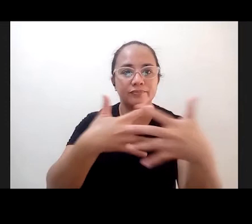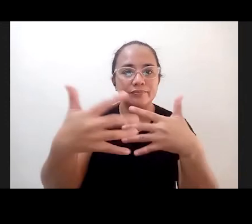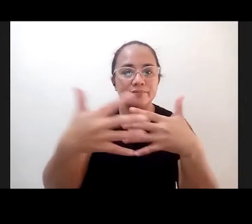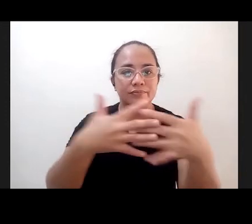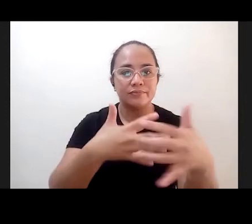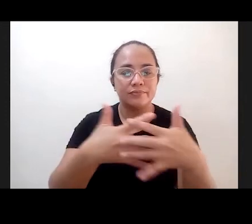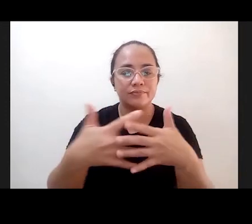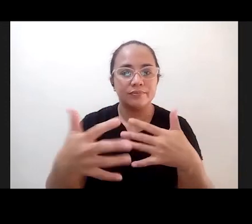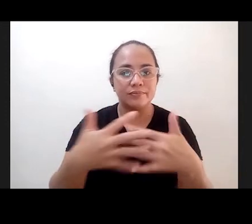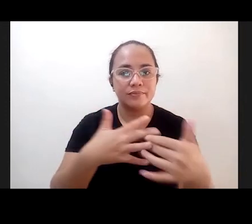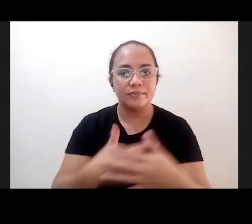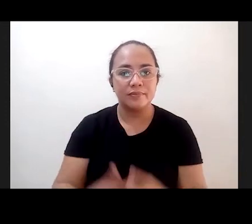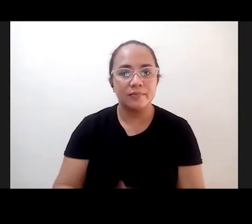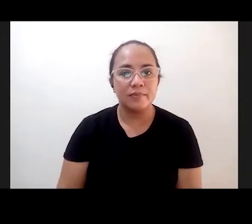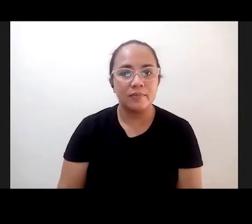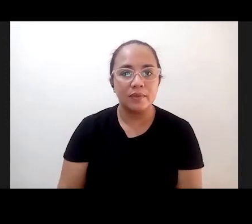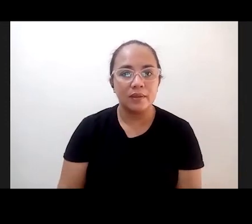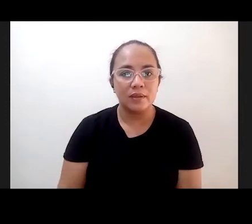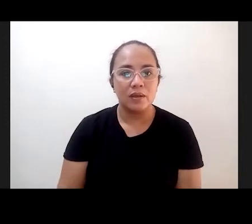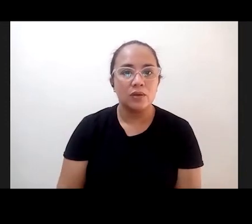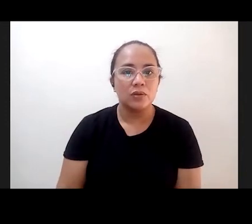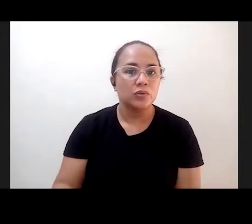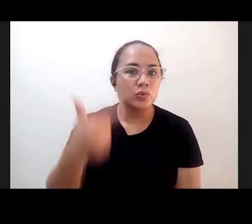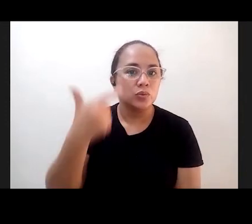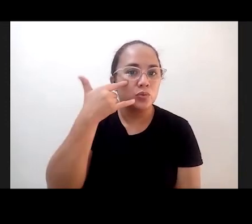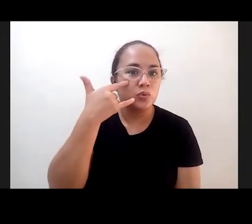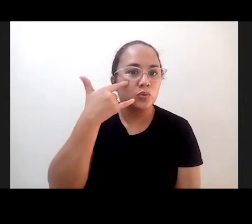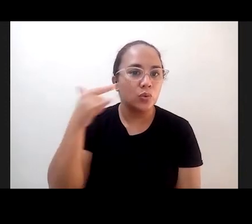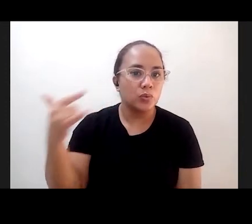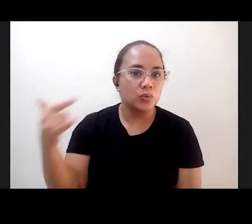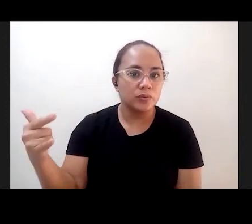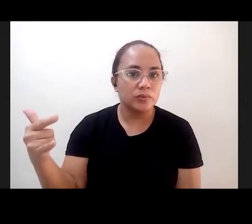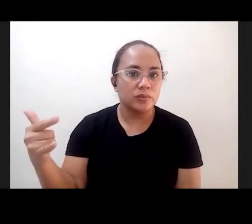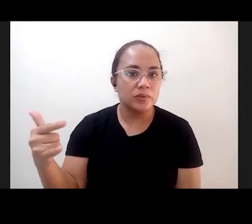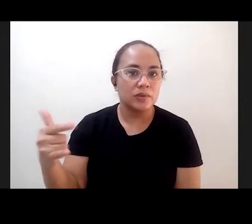And gold, but silver.